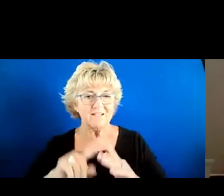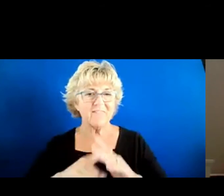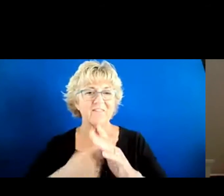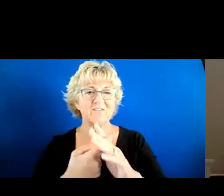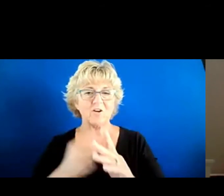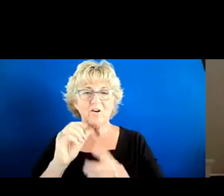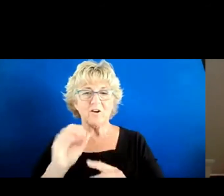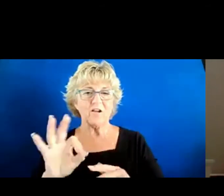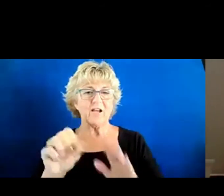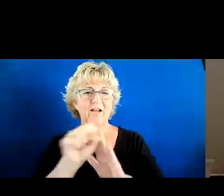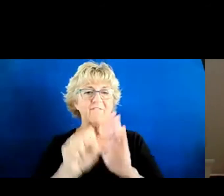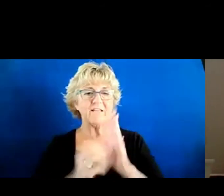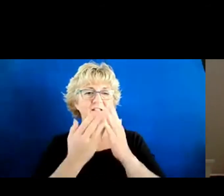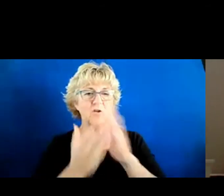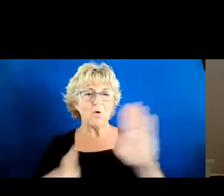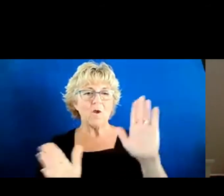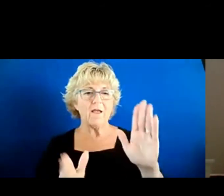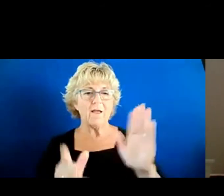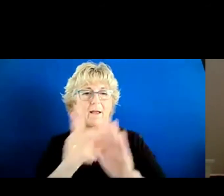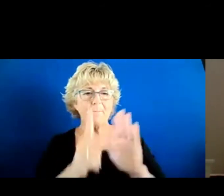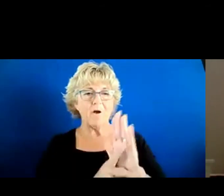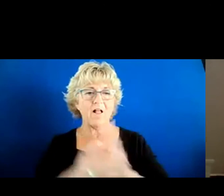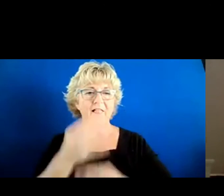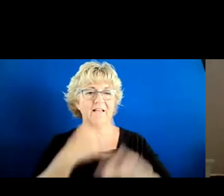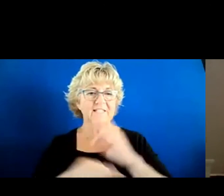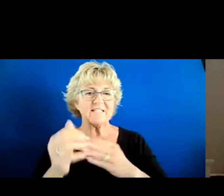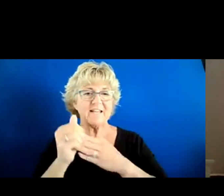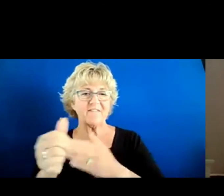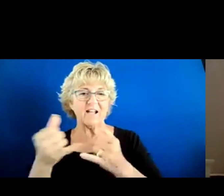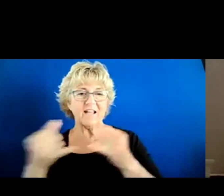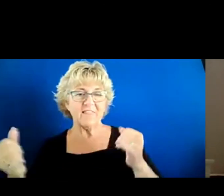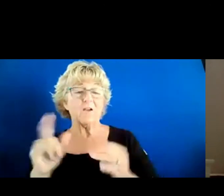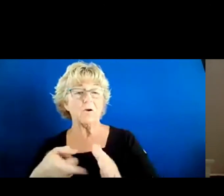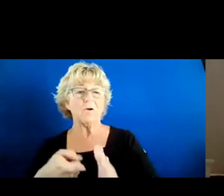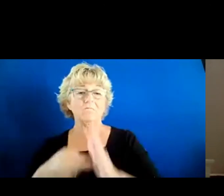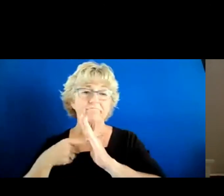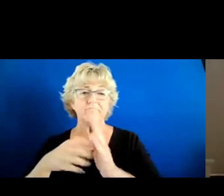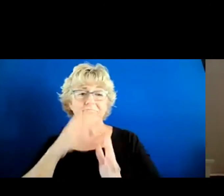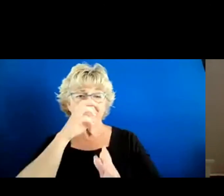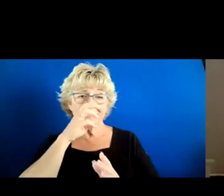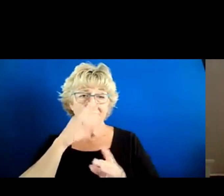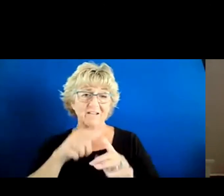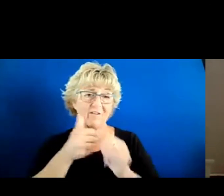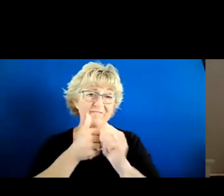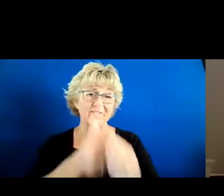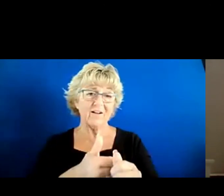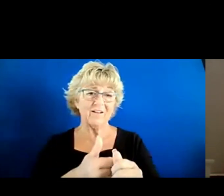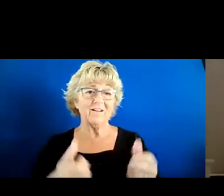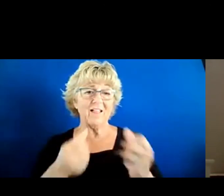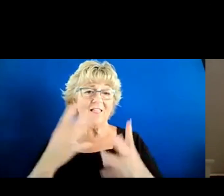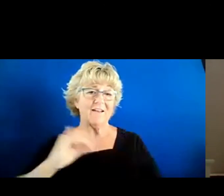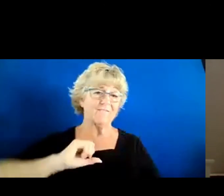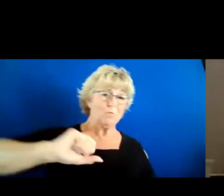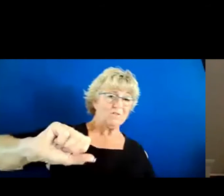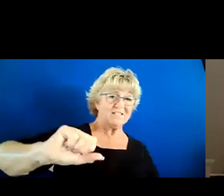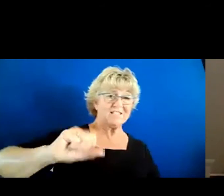a statewide policy instead of guidelines that departments are required to follow. And I know there's a lot of resistance to